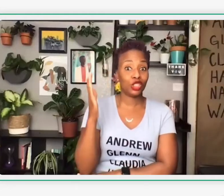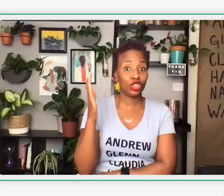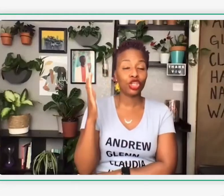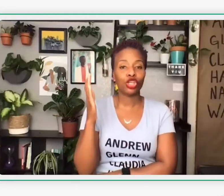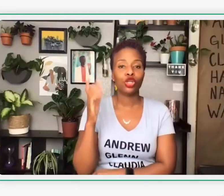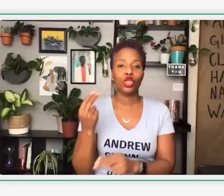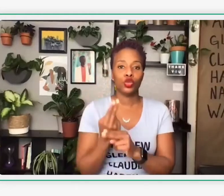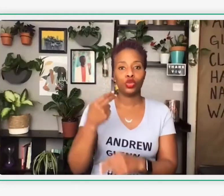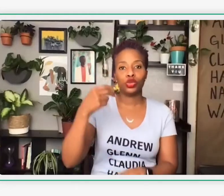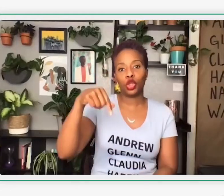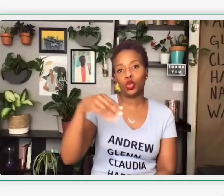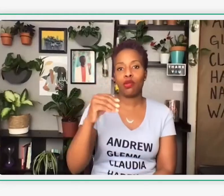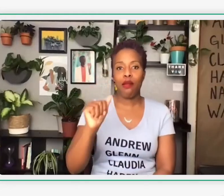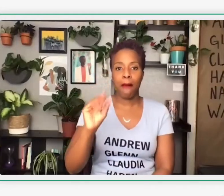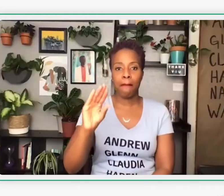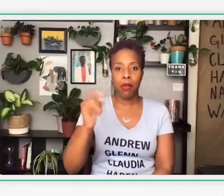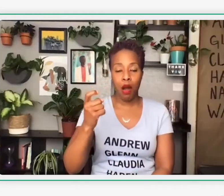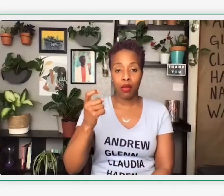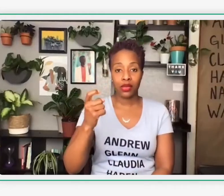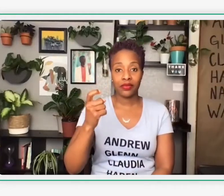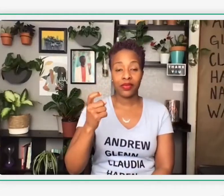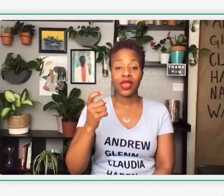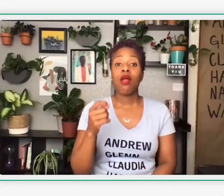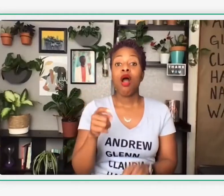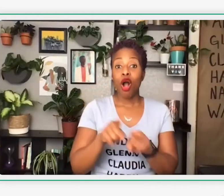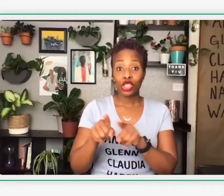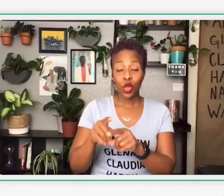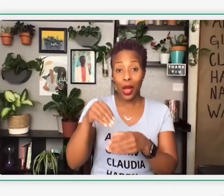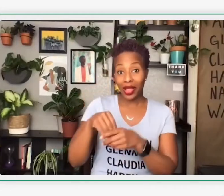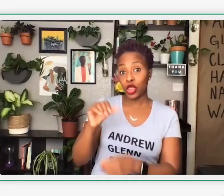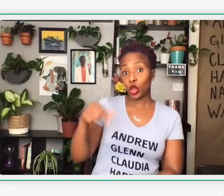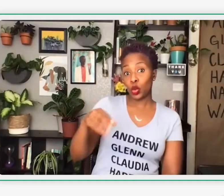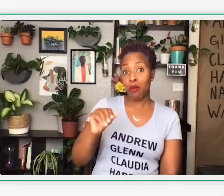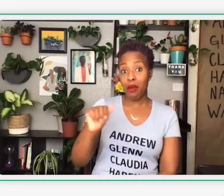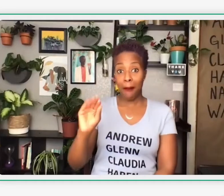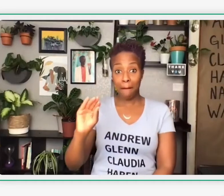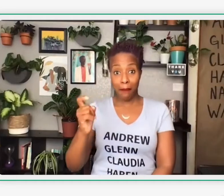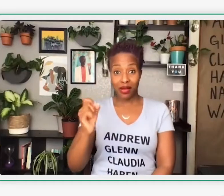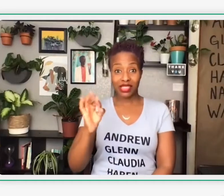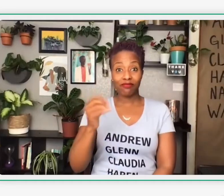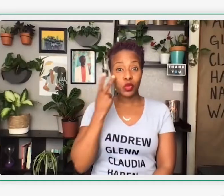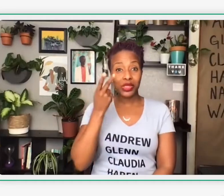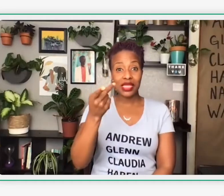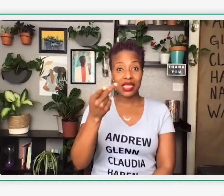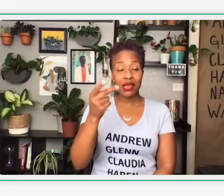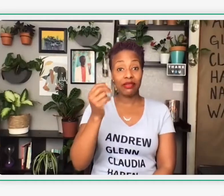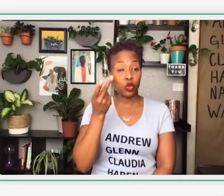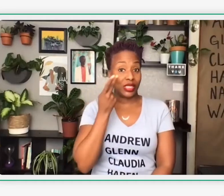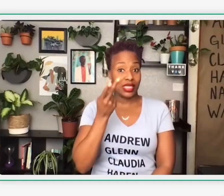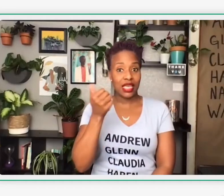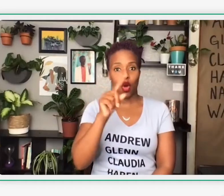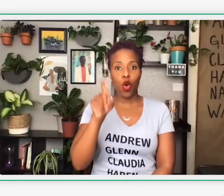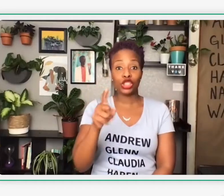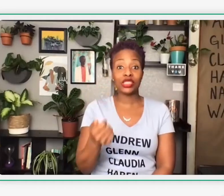the chat box. If you have any questions for the presenters, you can use the Q&A feature. You can also use the